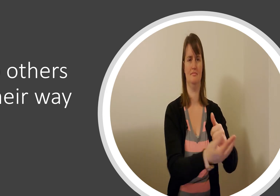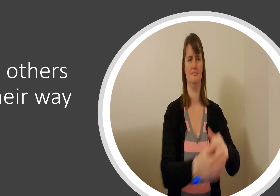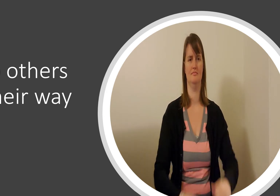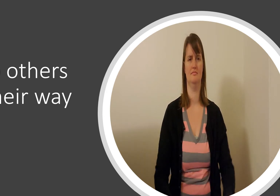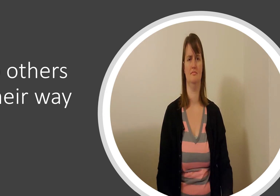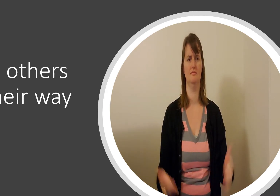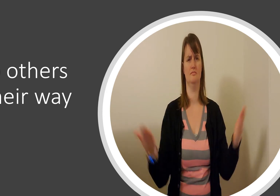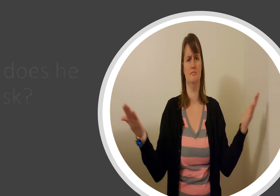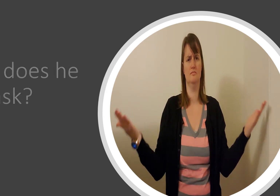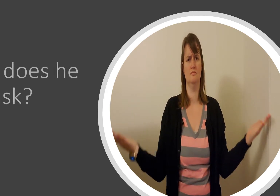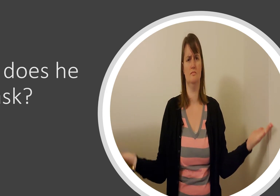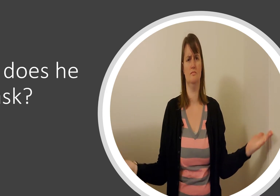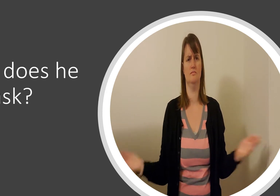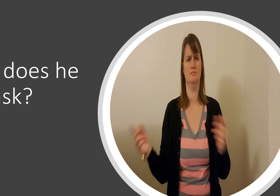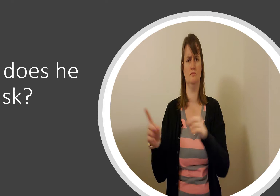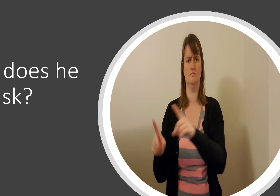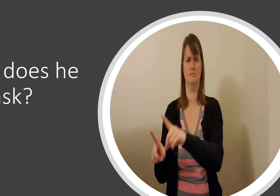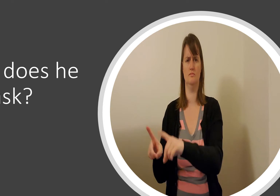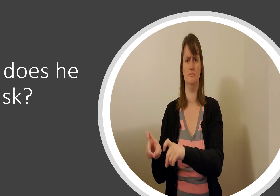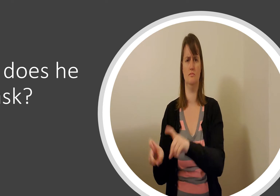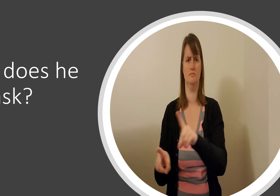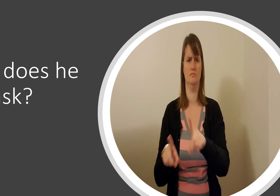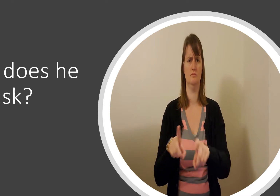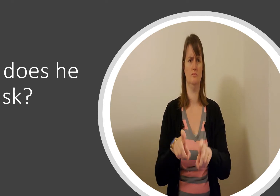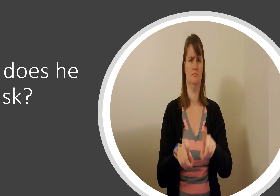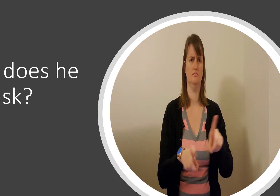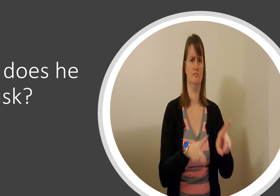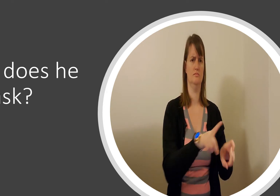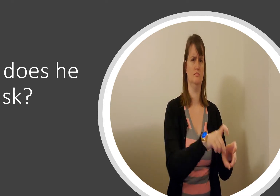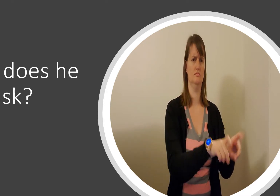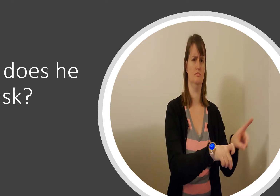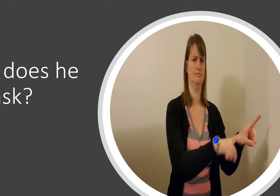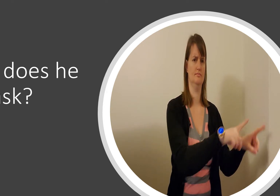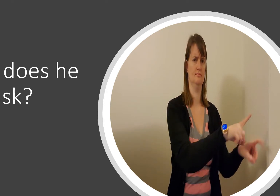way. What does He ask?